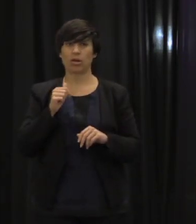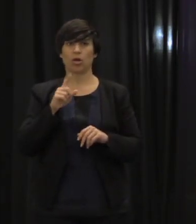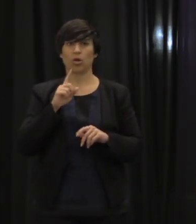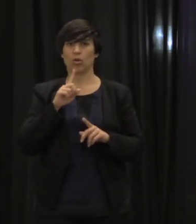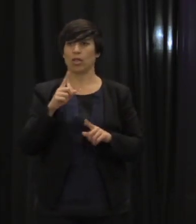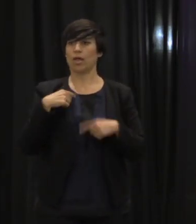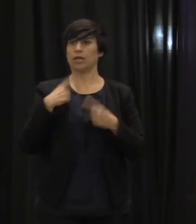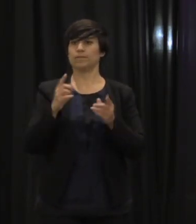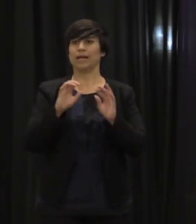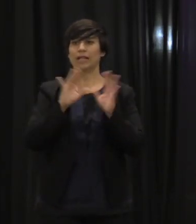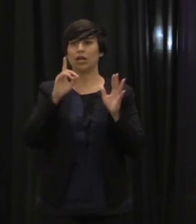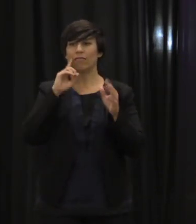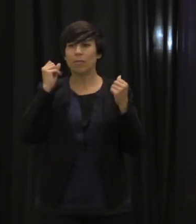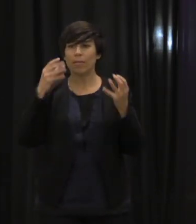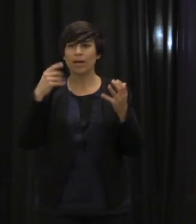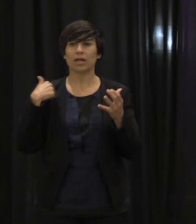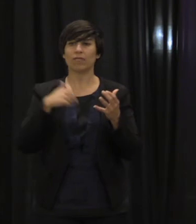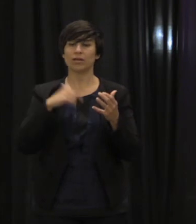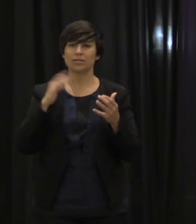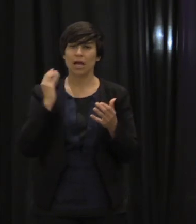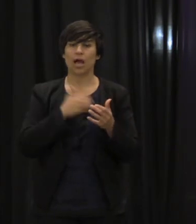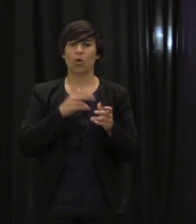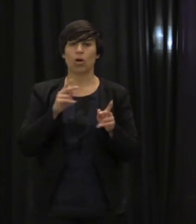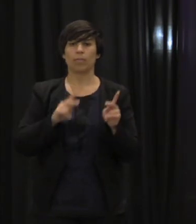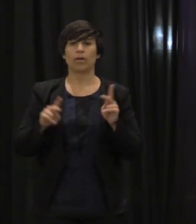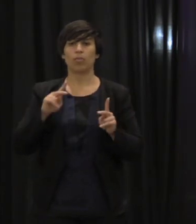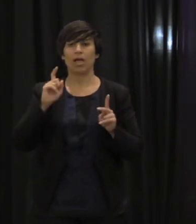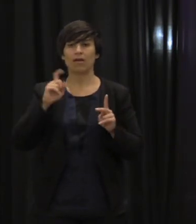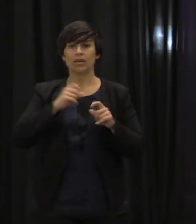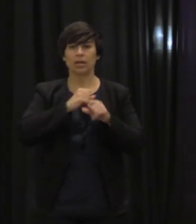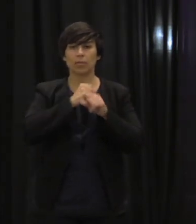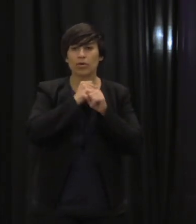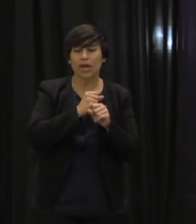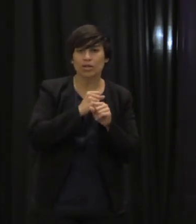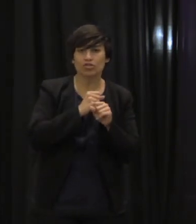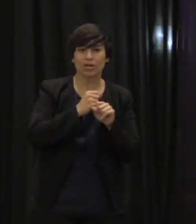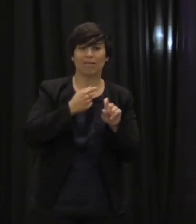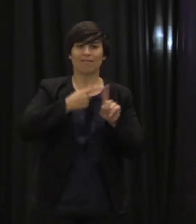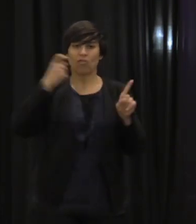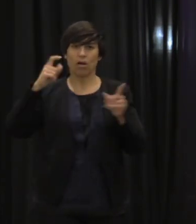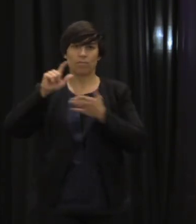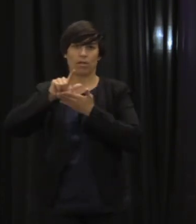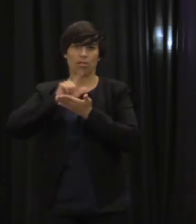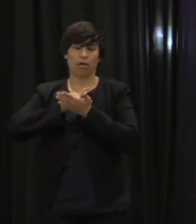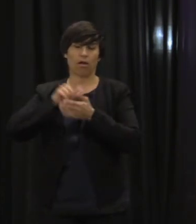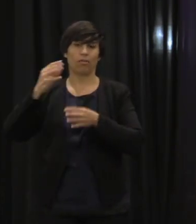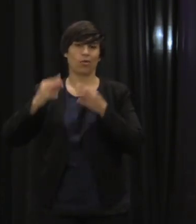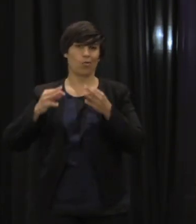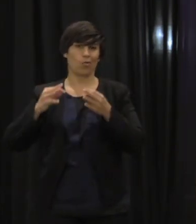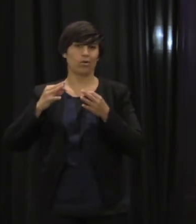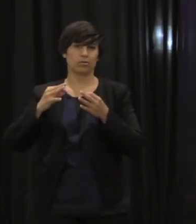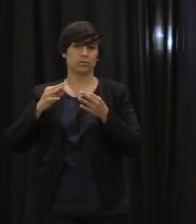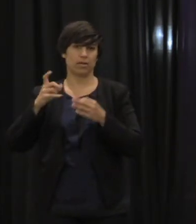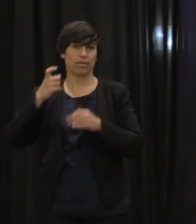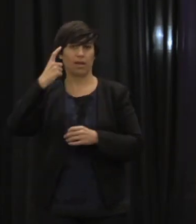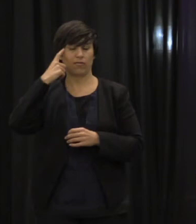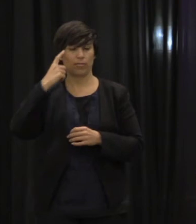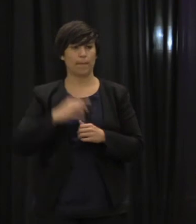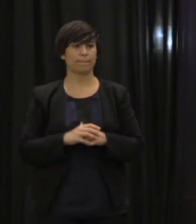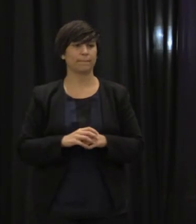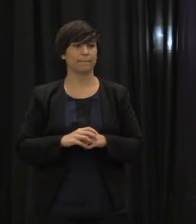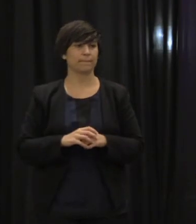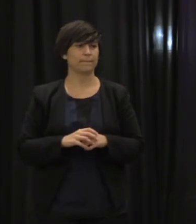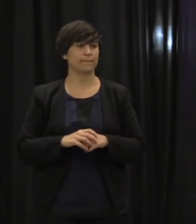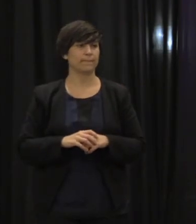been clear that for many of us, our people have needed protection from the law, the courts, and the government. And I